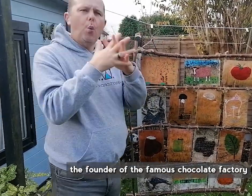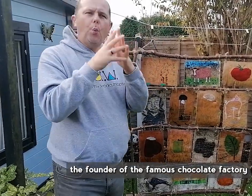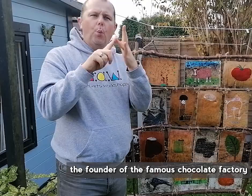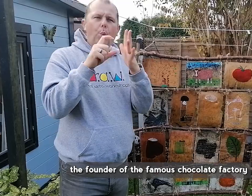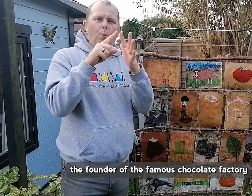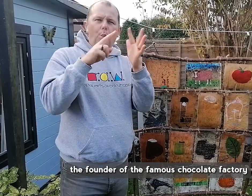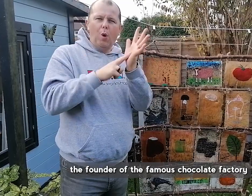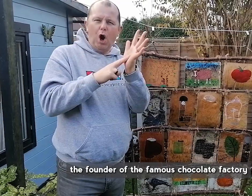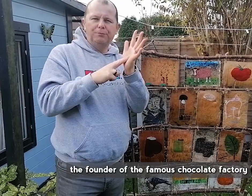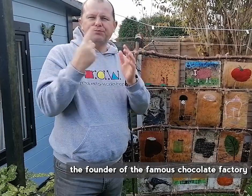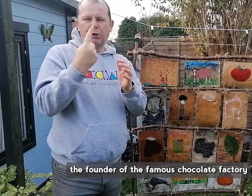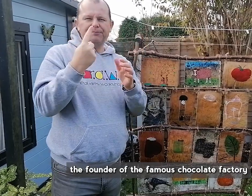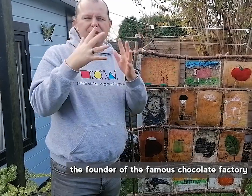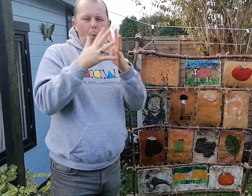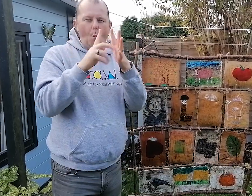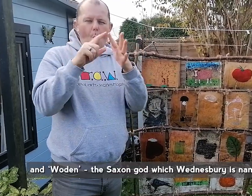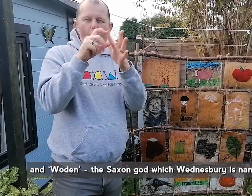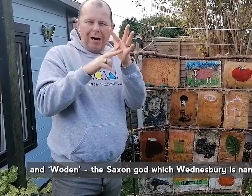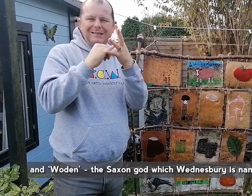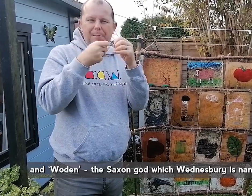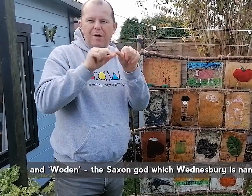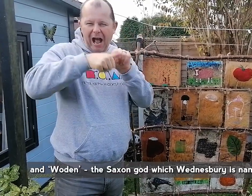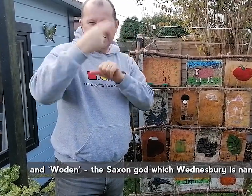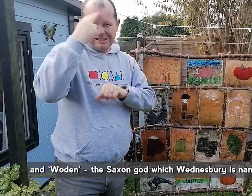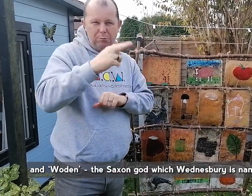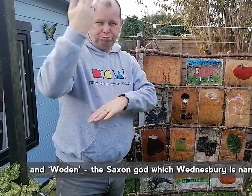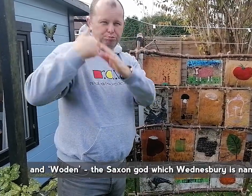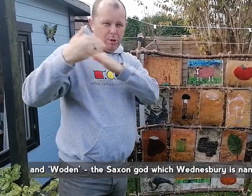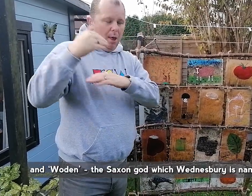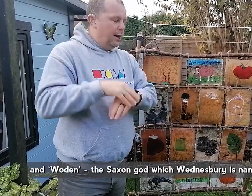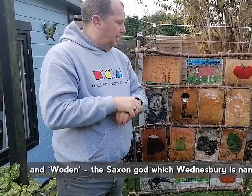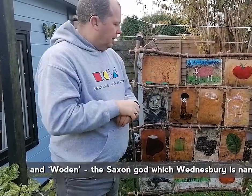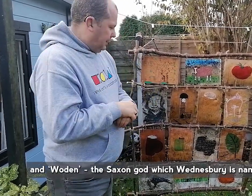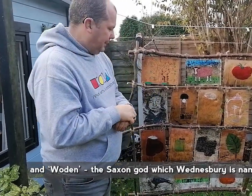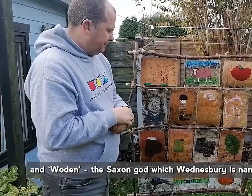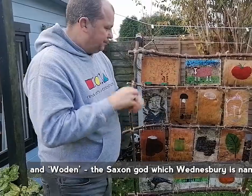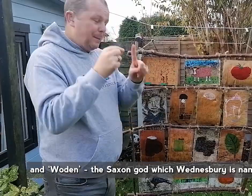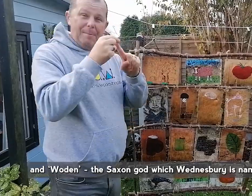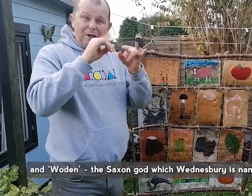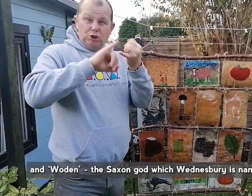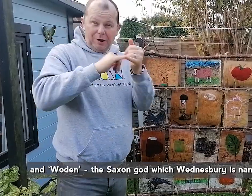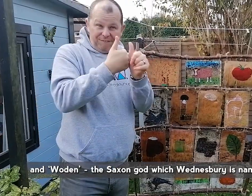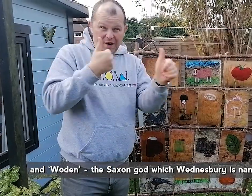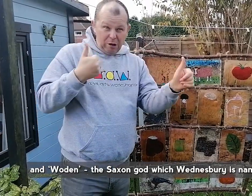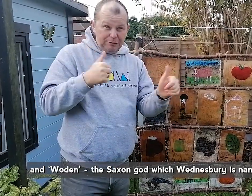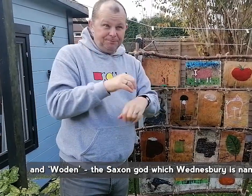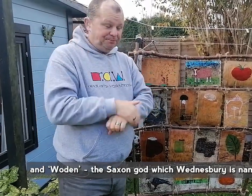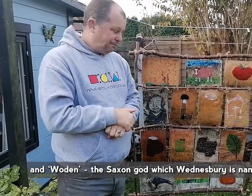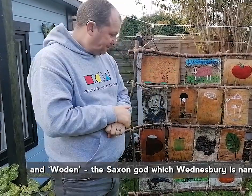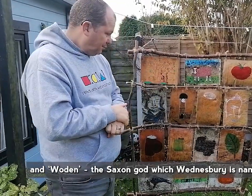famous chocolate factory. And Woden, it's the Saxon god which Wednesbury's named after,